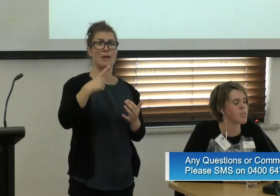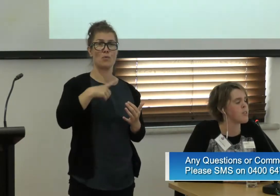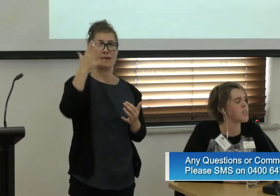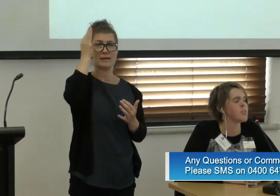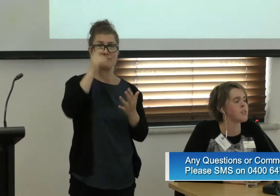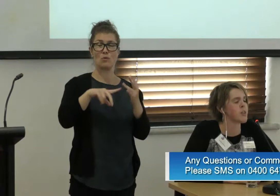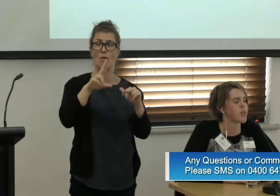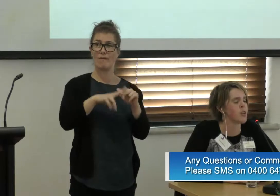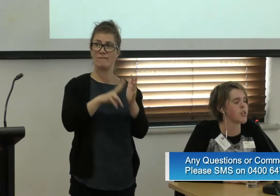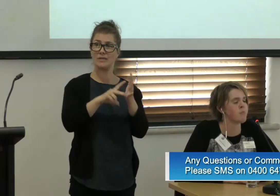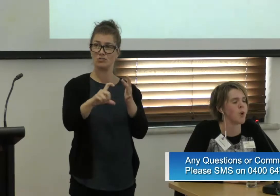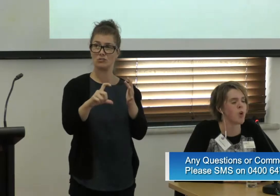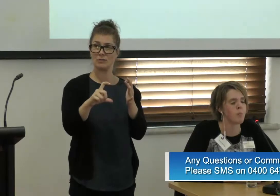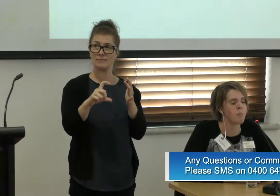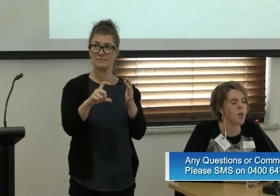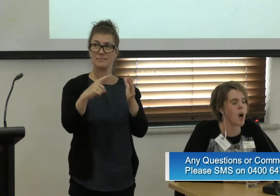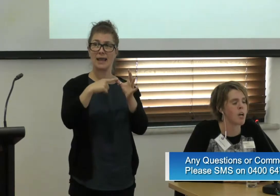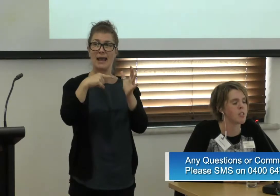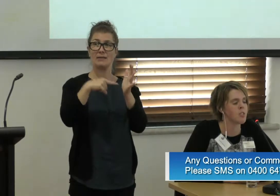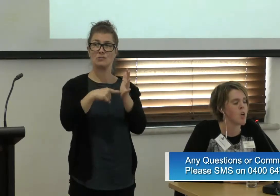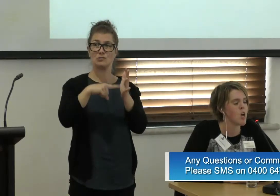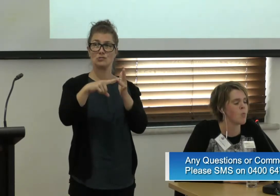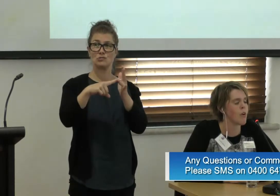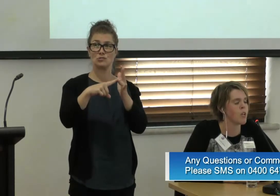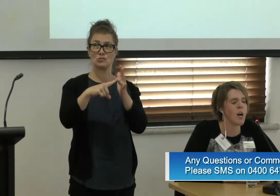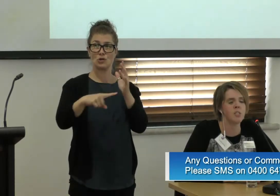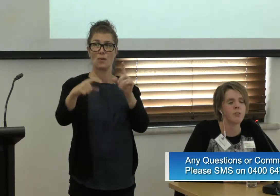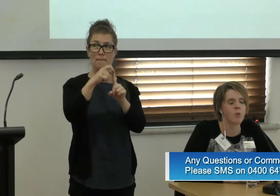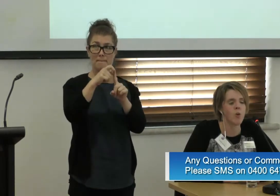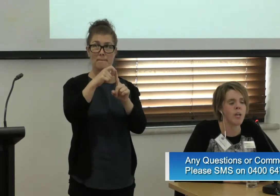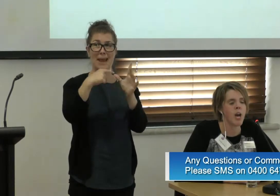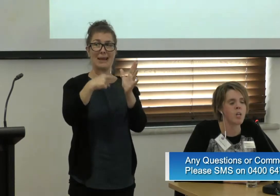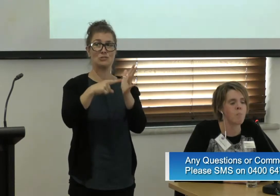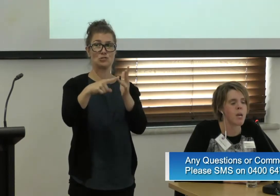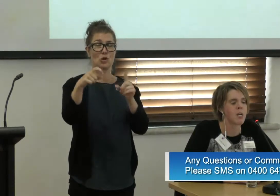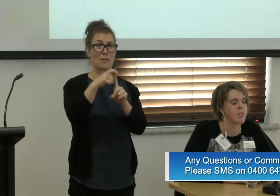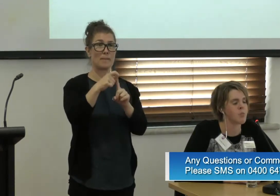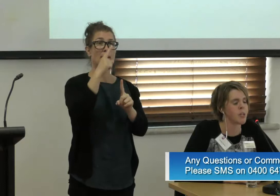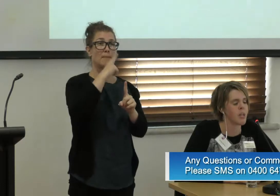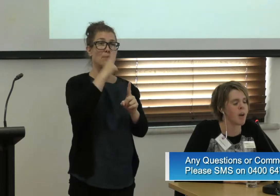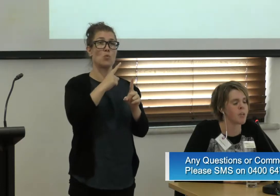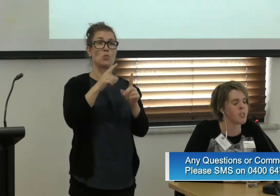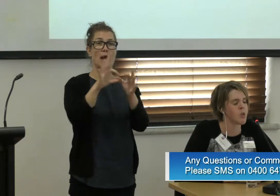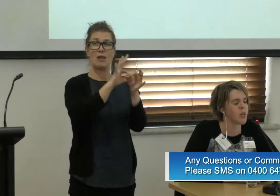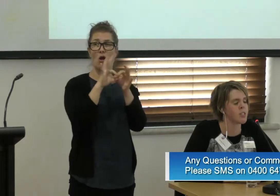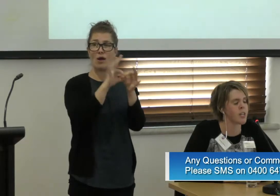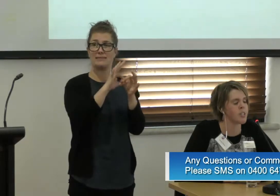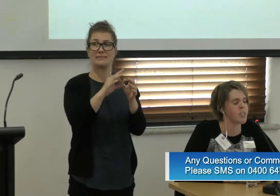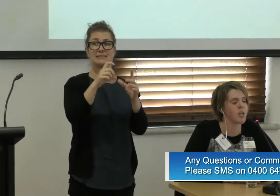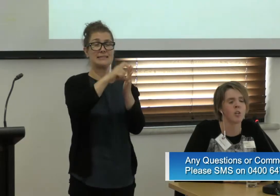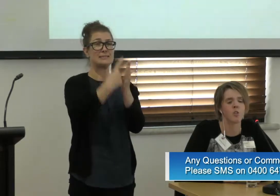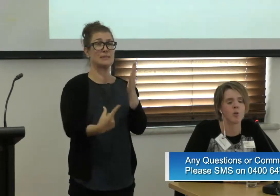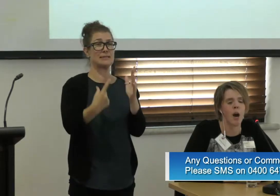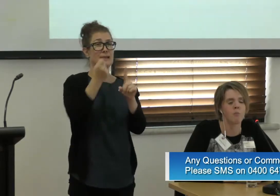stands for the Assistive Technology for Older People Alliance. We're an alliance of Victorian and peak disability advocacy organisations